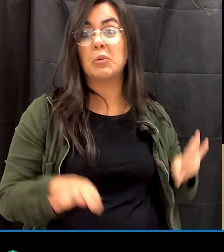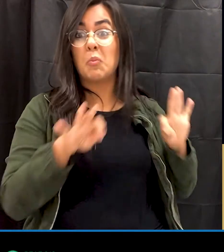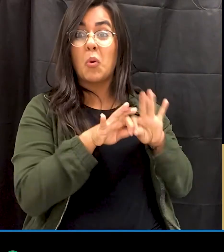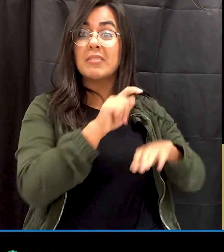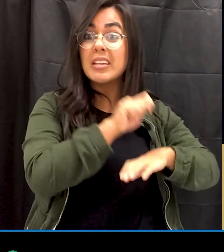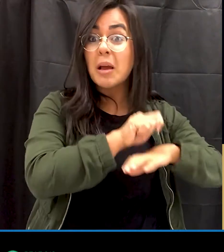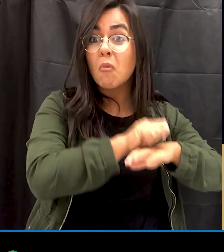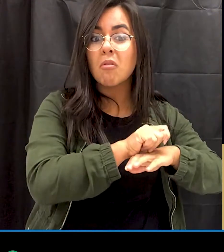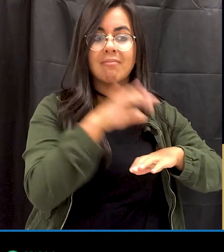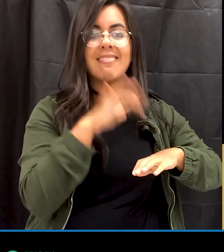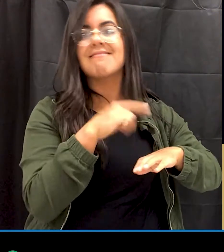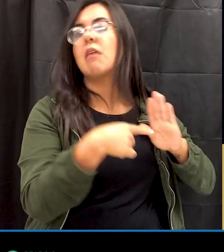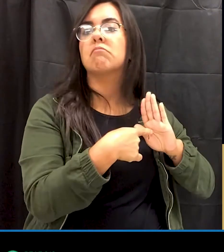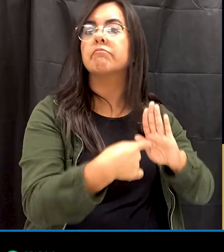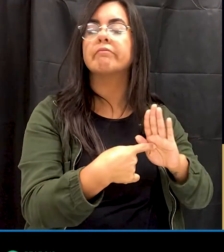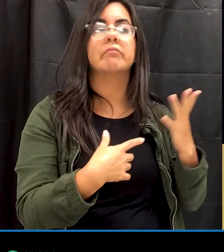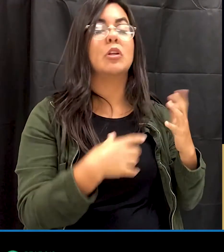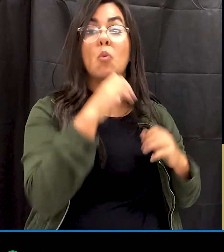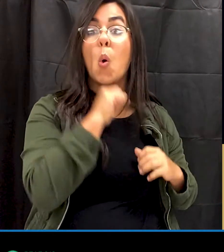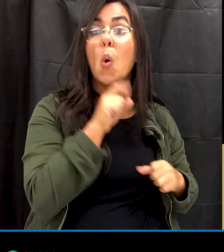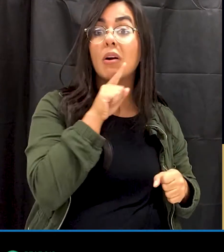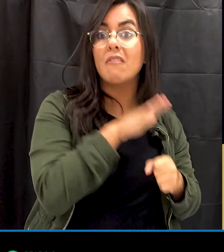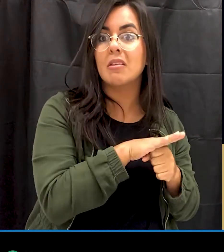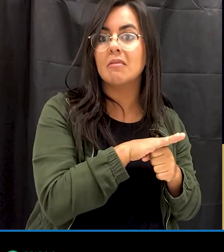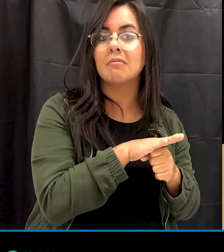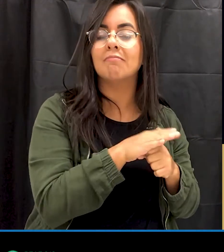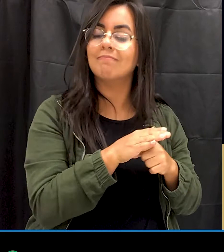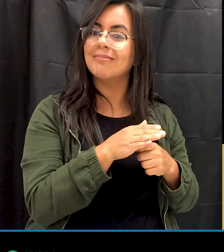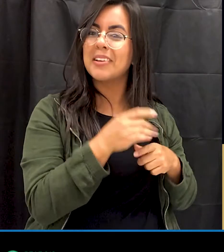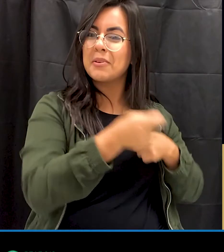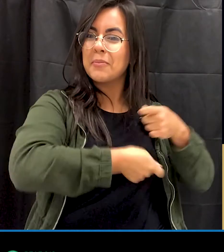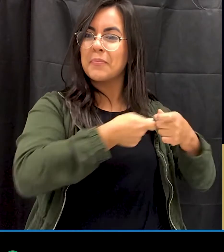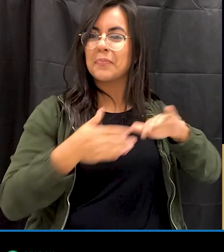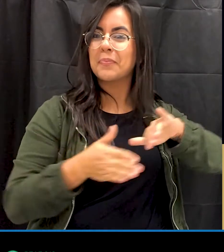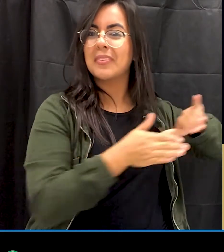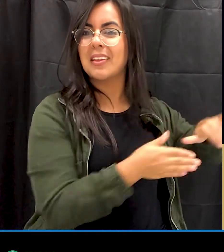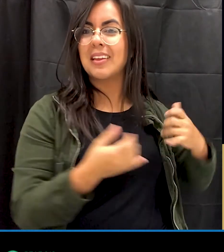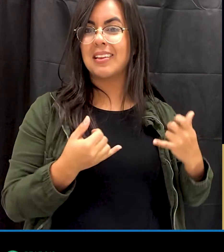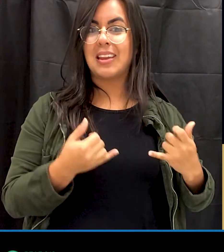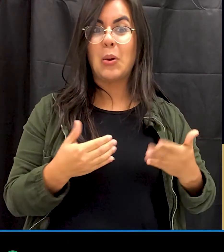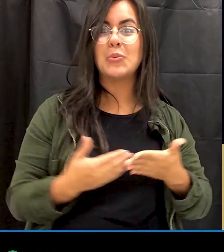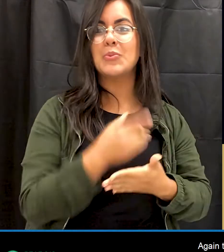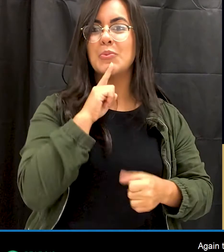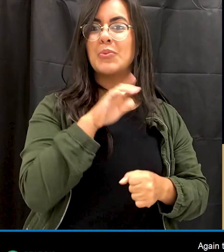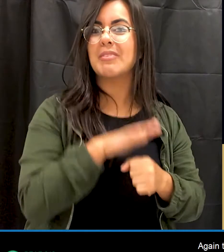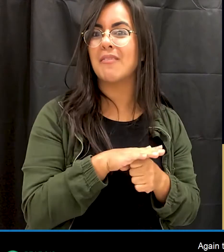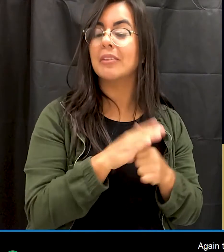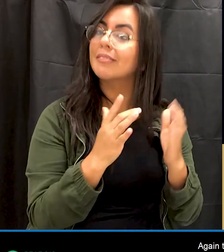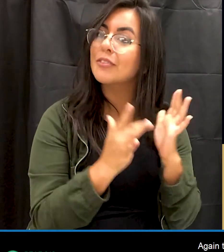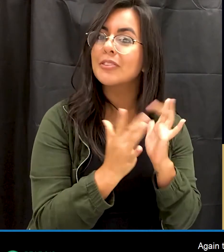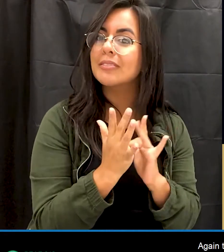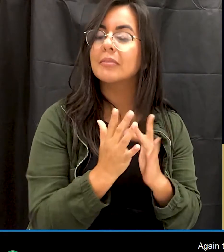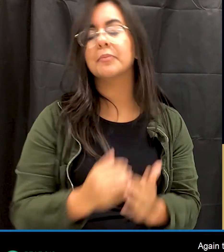new covenant fulfillment that's taking place in Jesus that he makes the temple temptation, the final one. Again, the